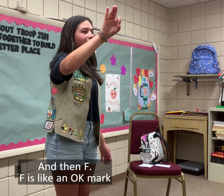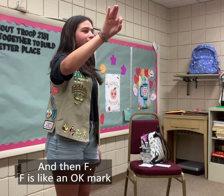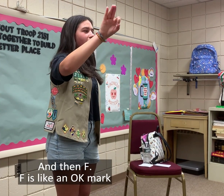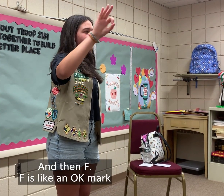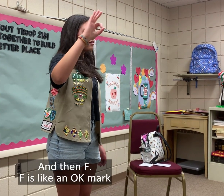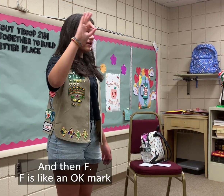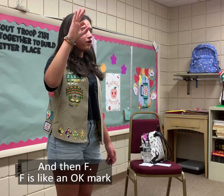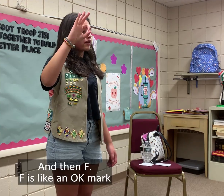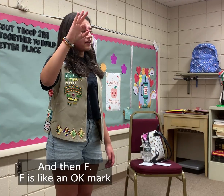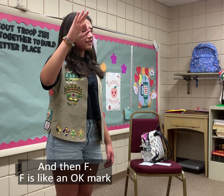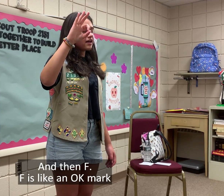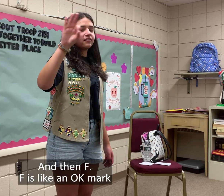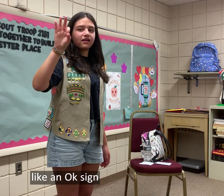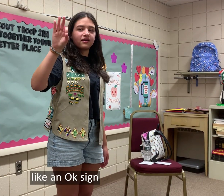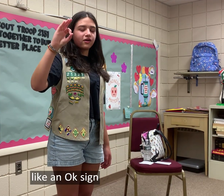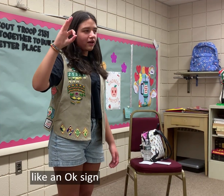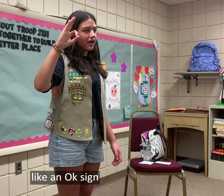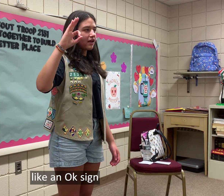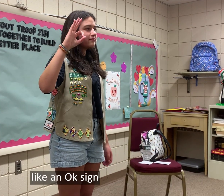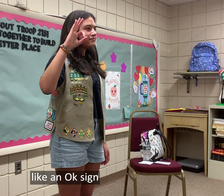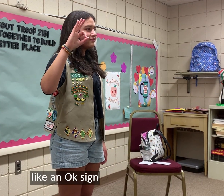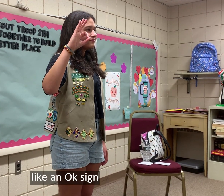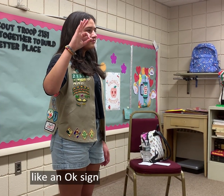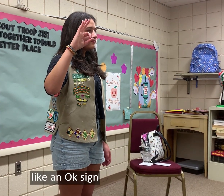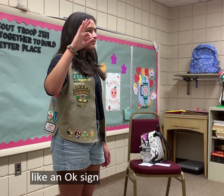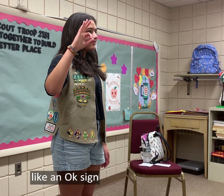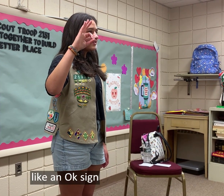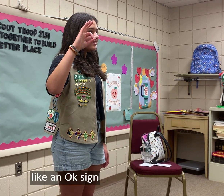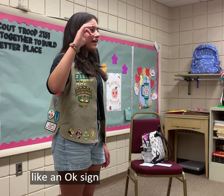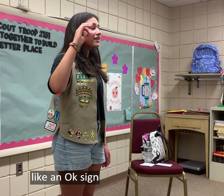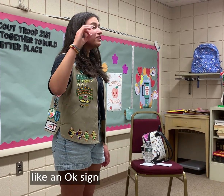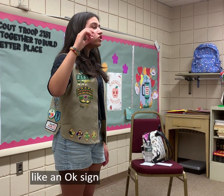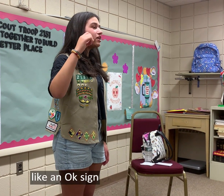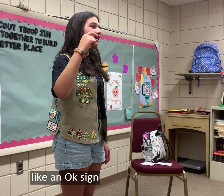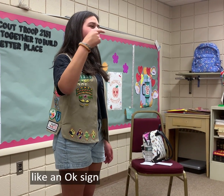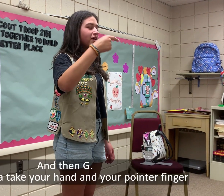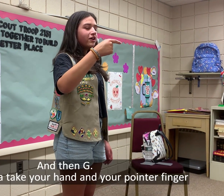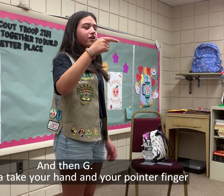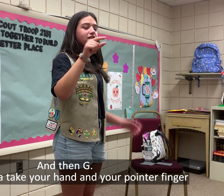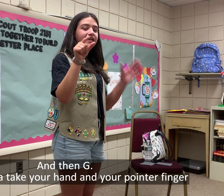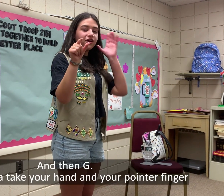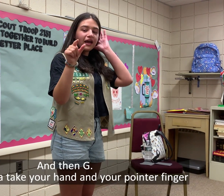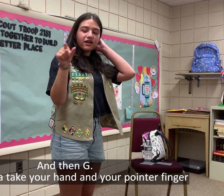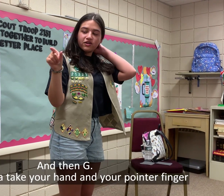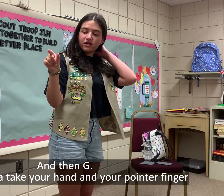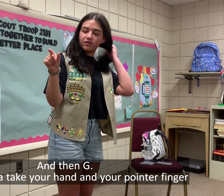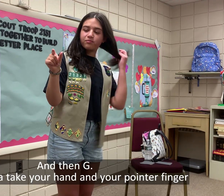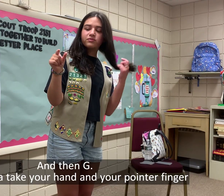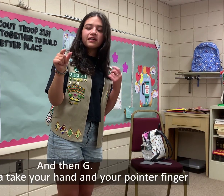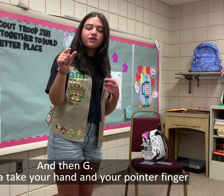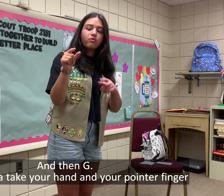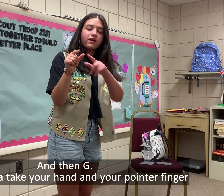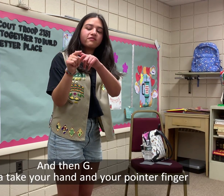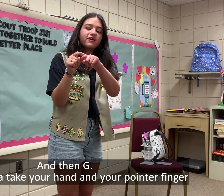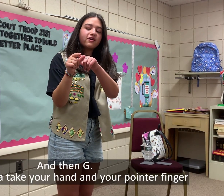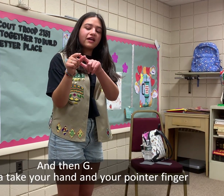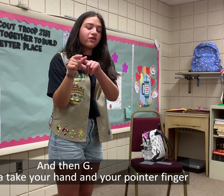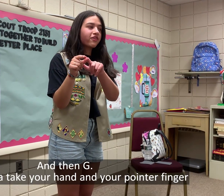mark, like an okay sign, like okay. And then G, you're going to take your hand and you're going to take your pointer finger and your